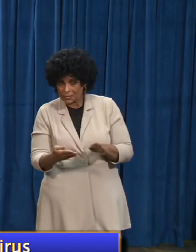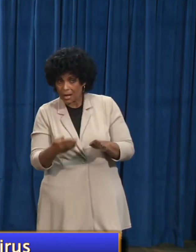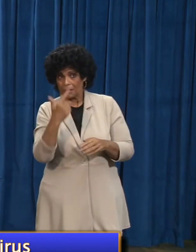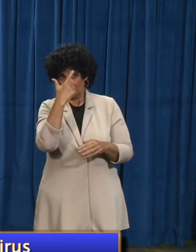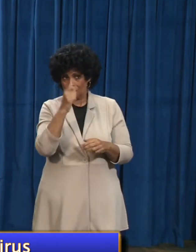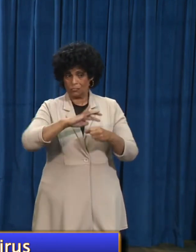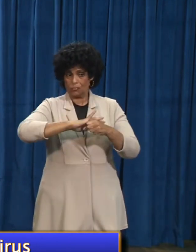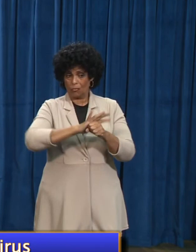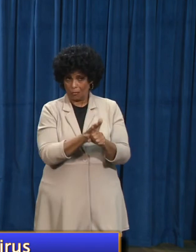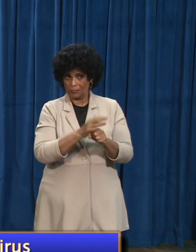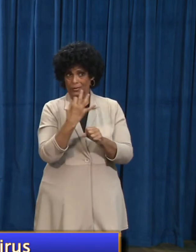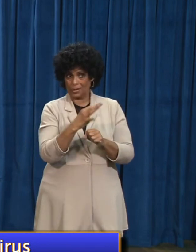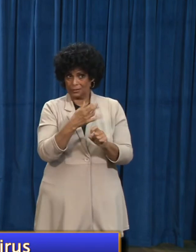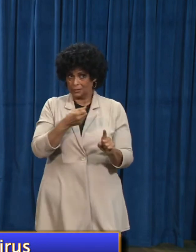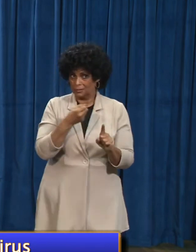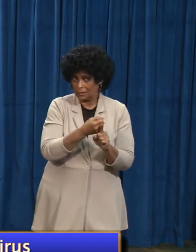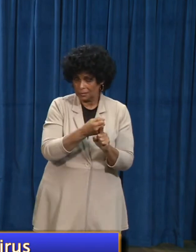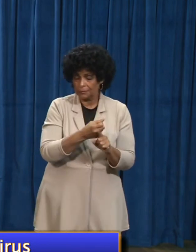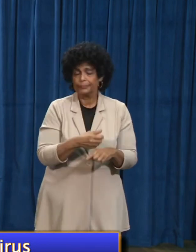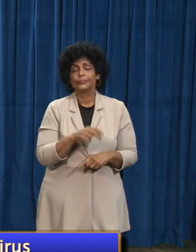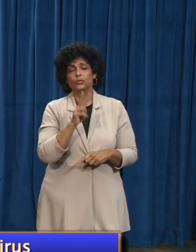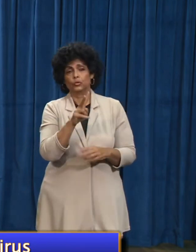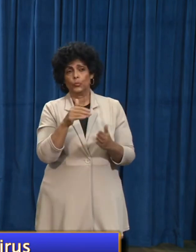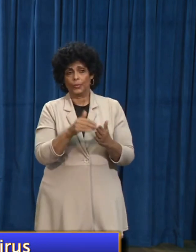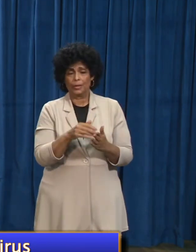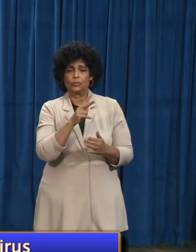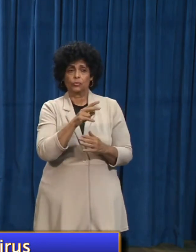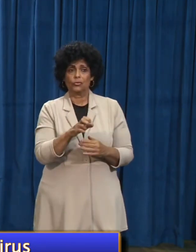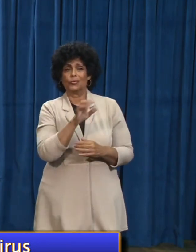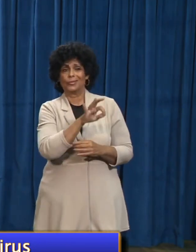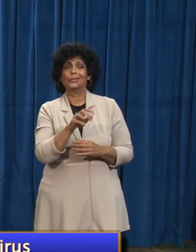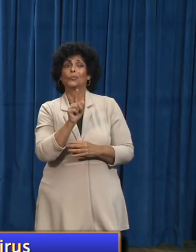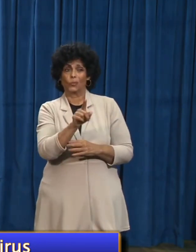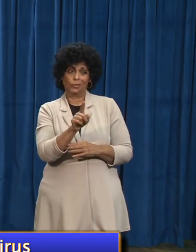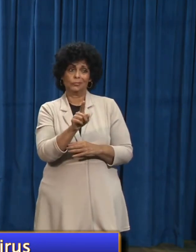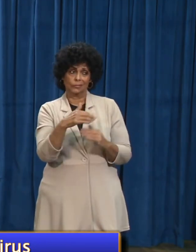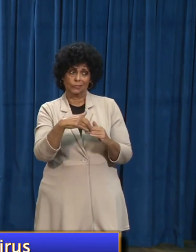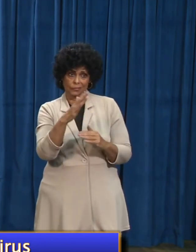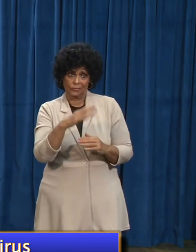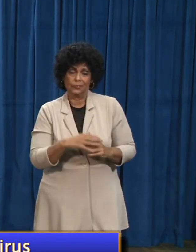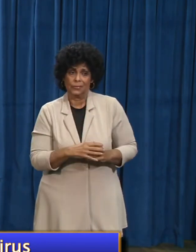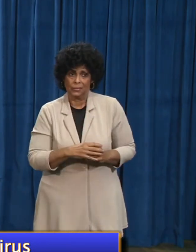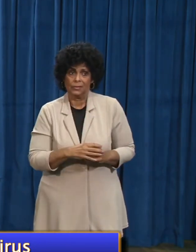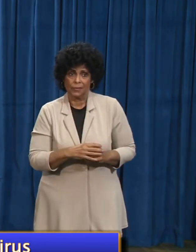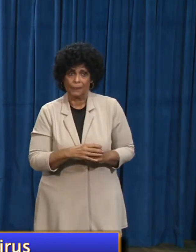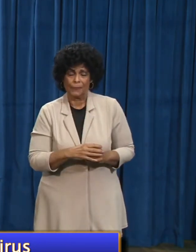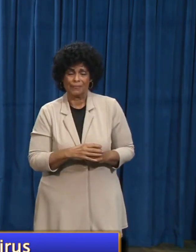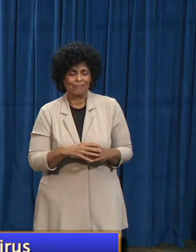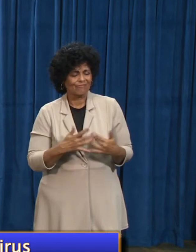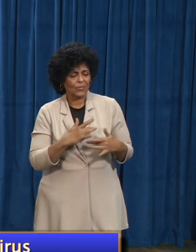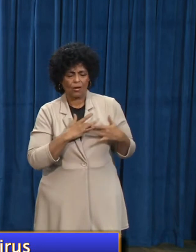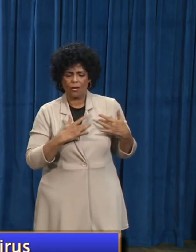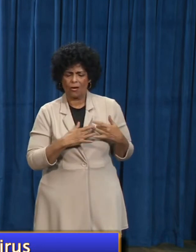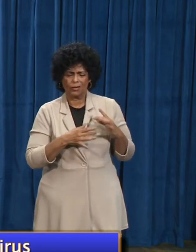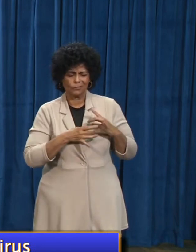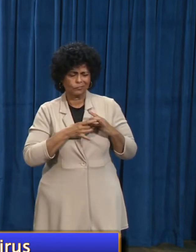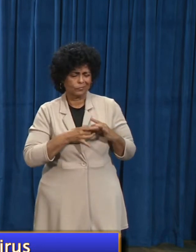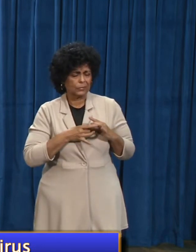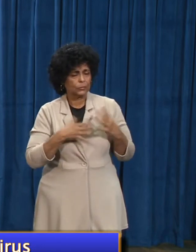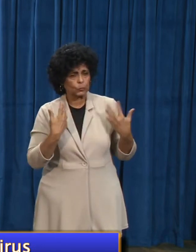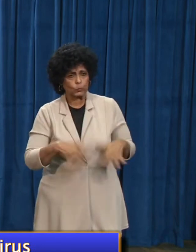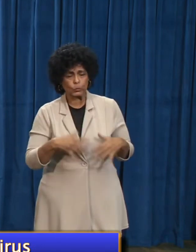COVID-19 is now 2,291. Our hearts and prayers